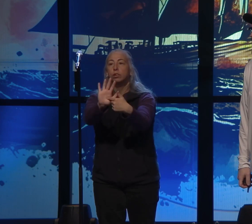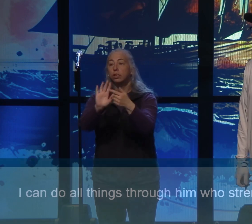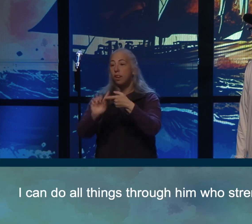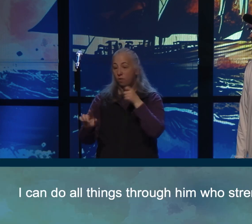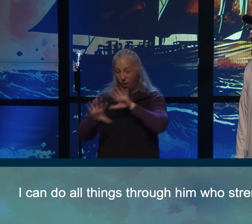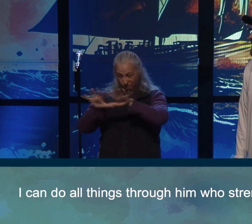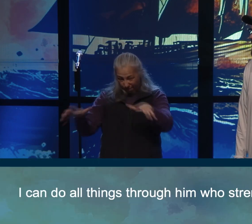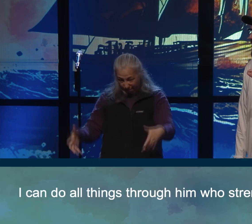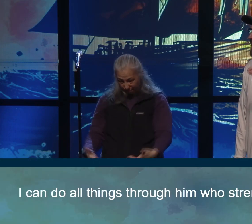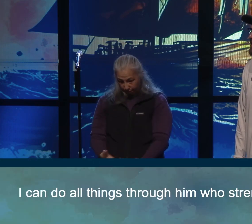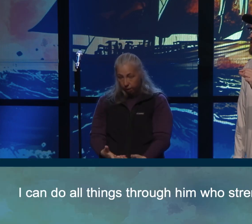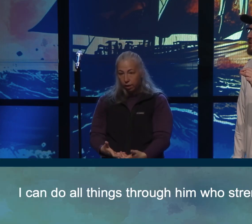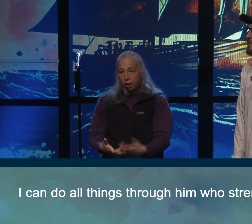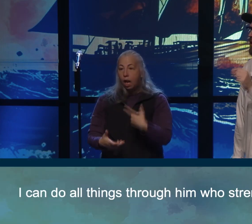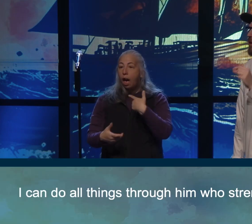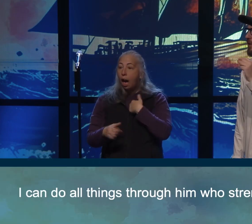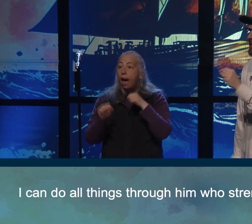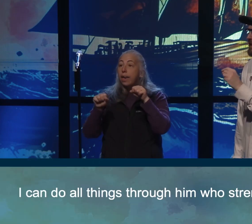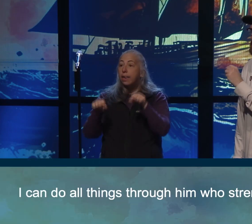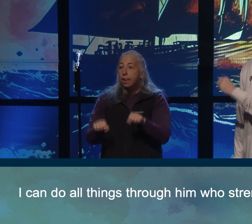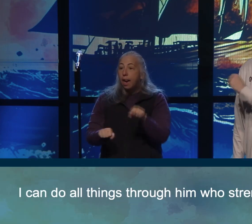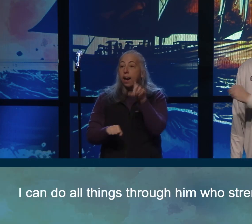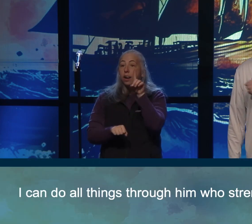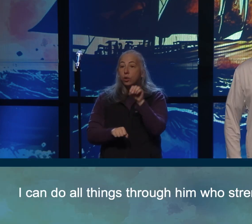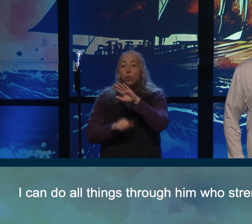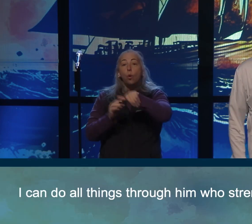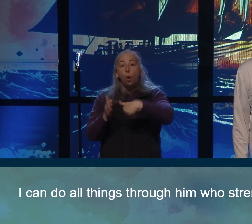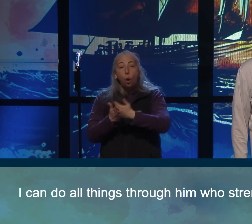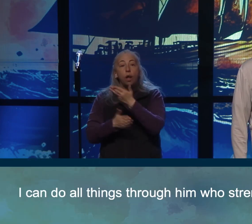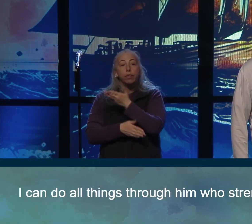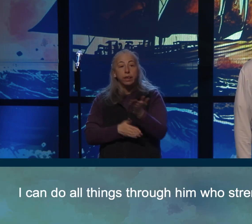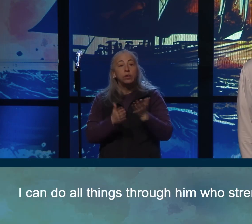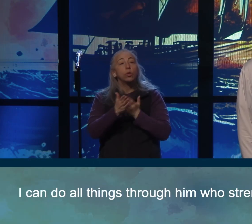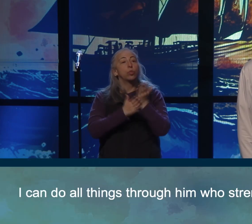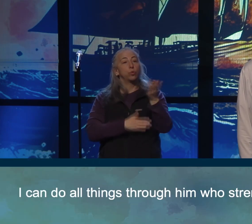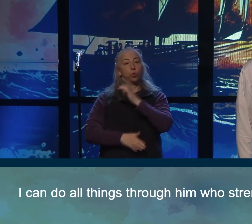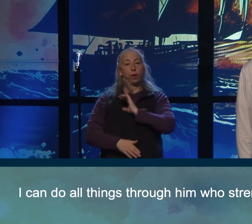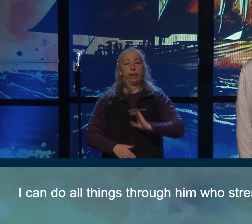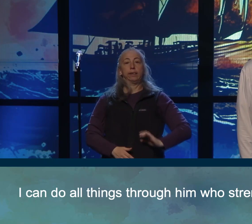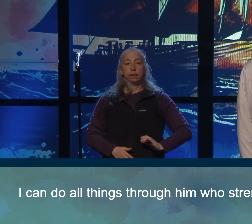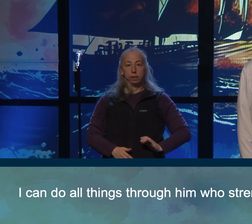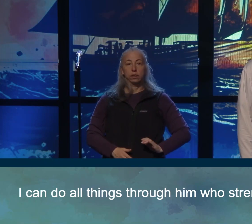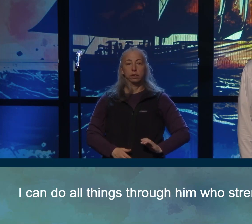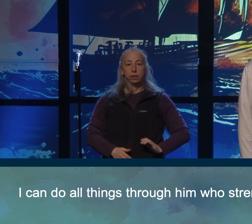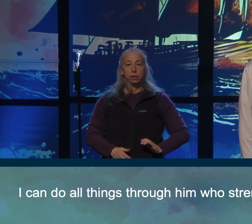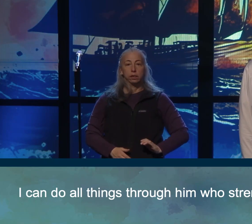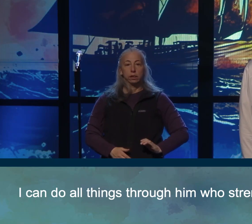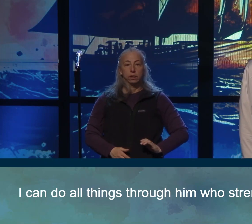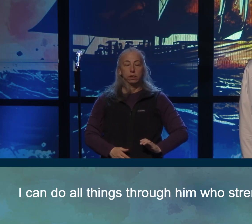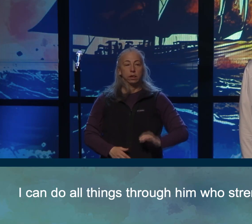says: I can do all things through Christ who strengthens me.